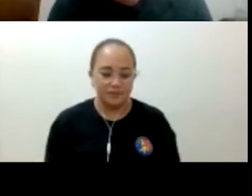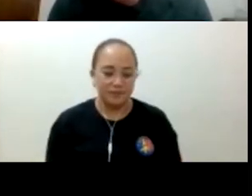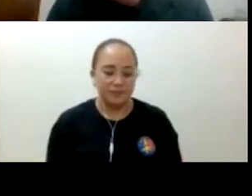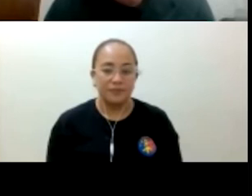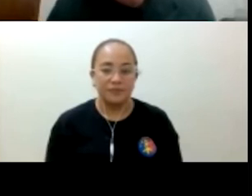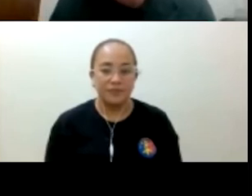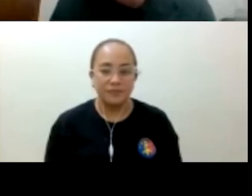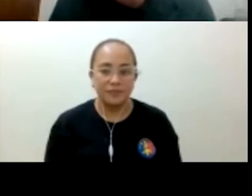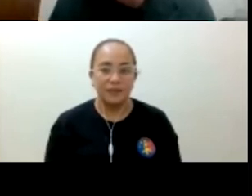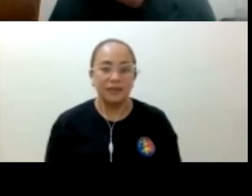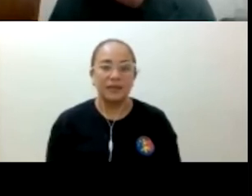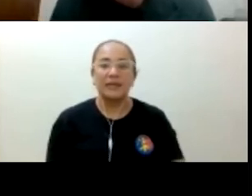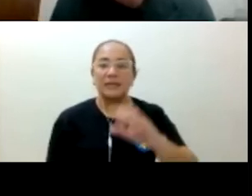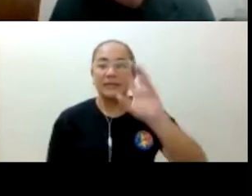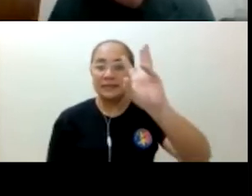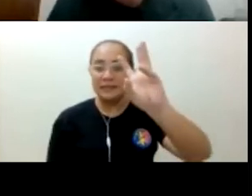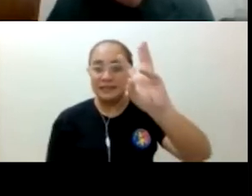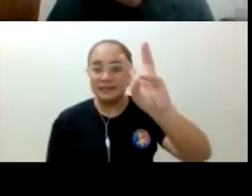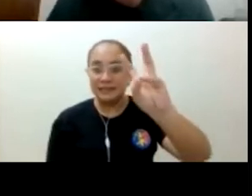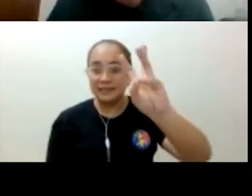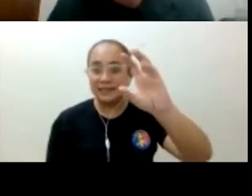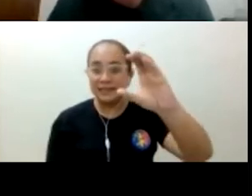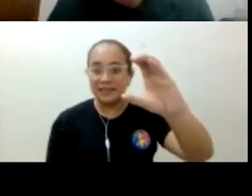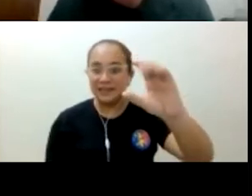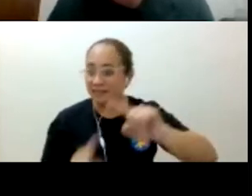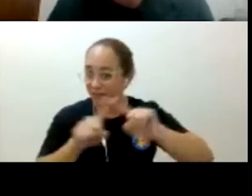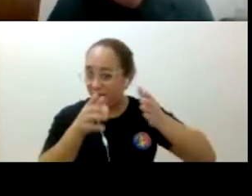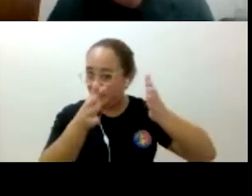Now, 6C asks the question in a different way.